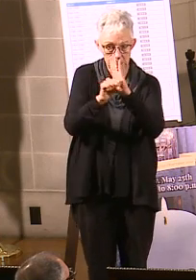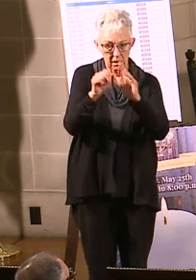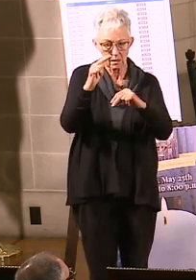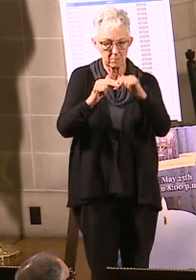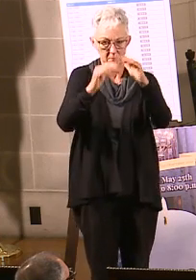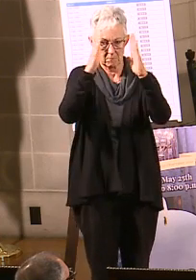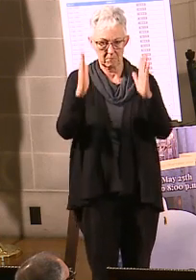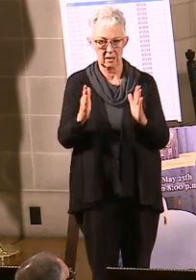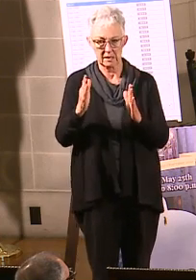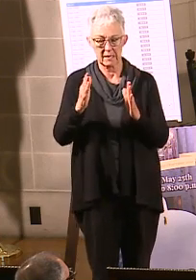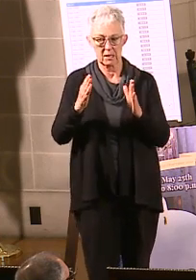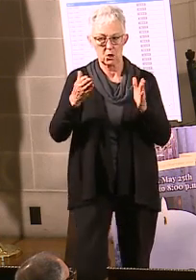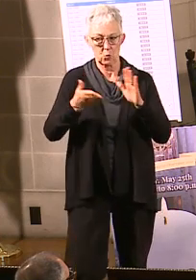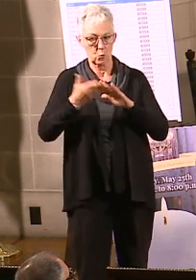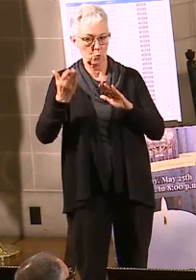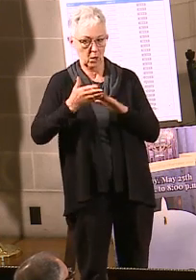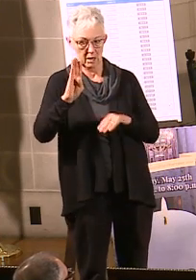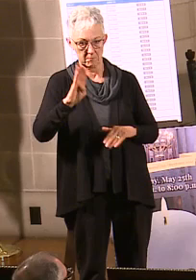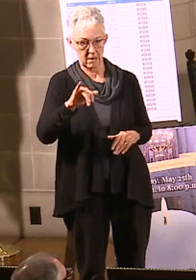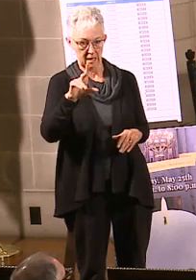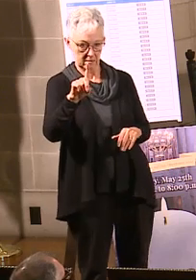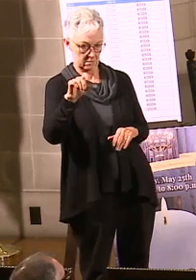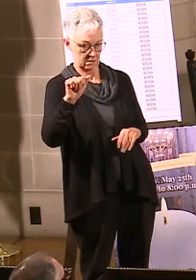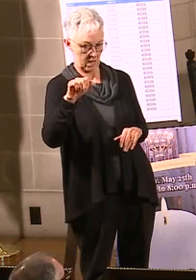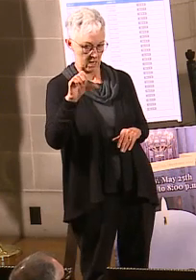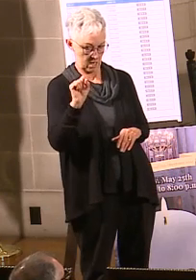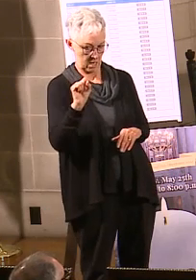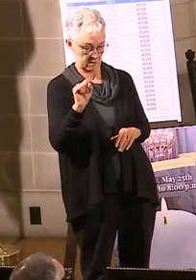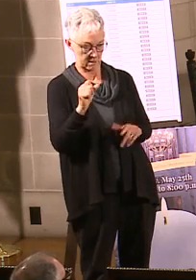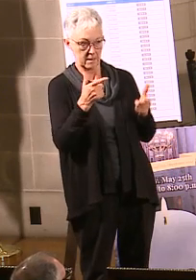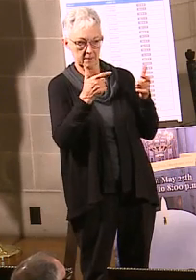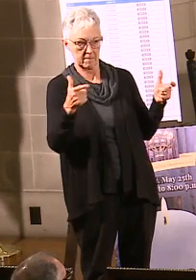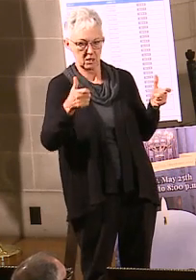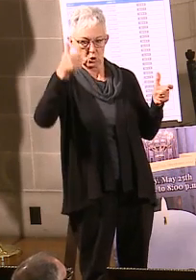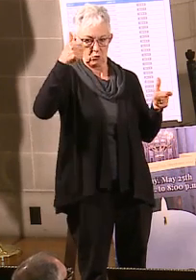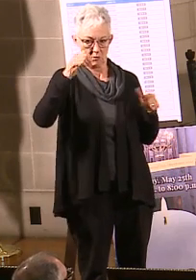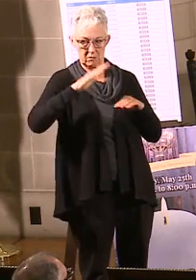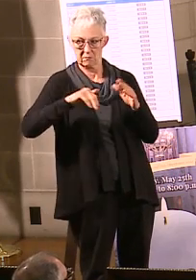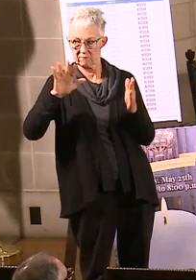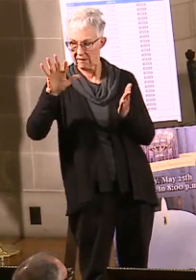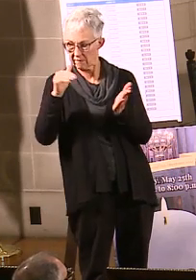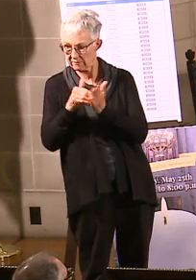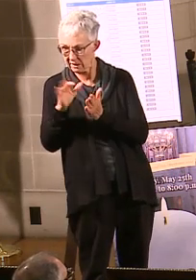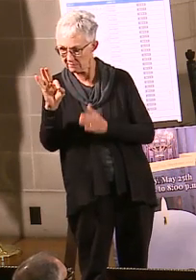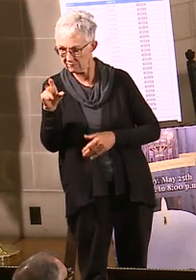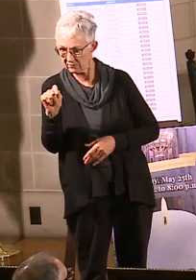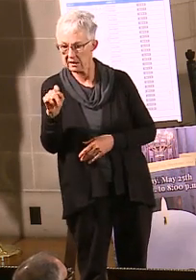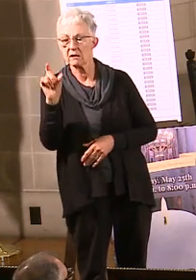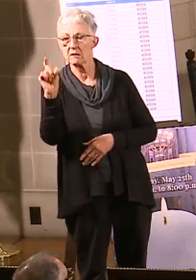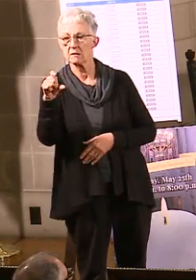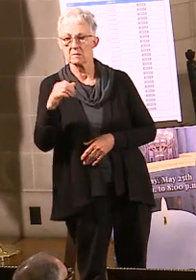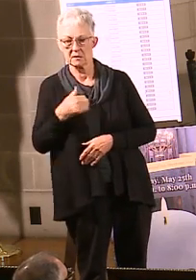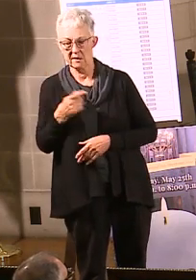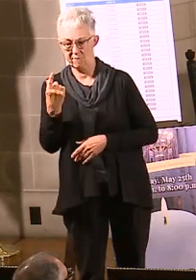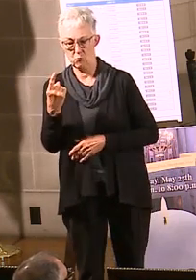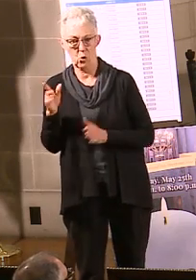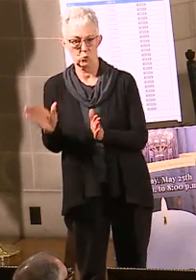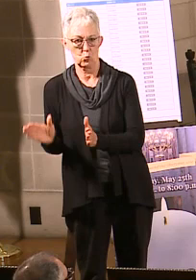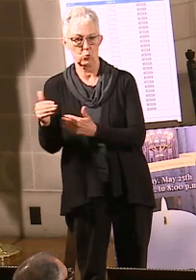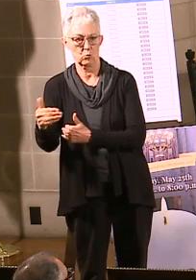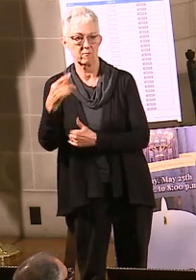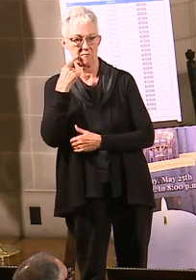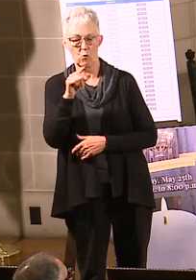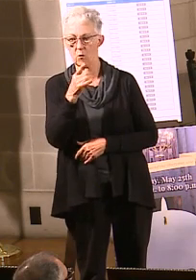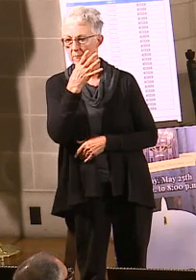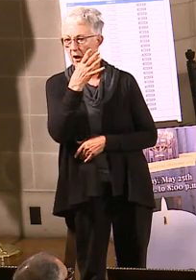Services, greater than 5,000 square feet, have nursing mothers' rooms. Again, this is a challenge that new